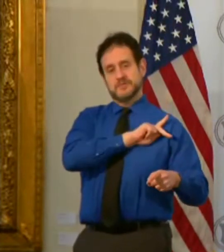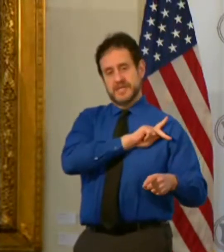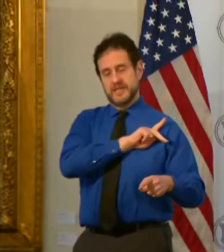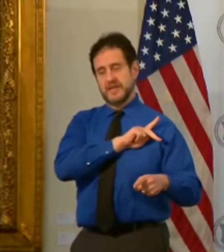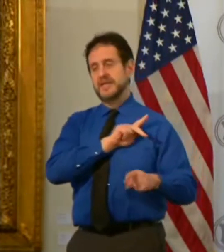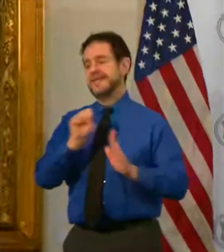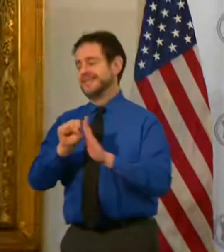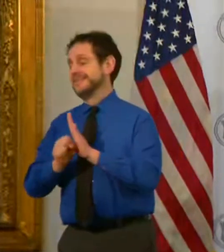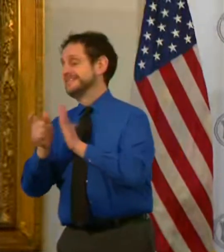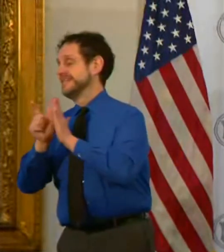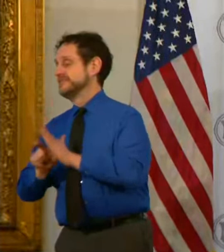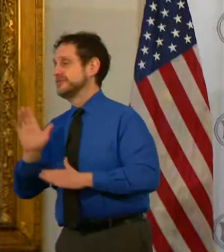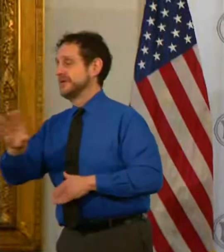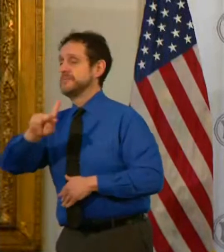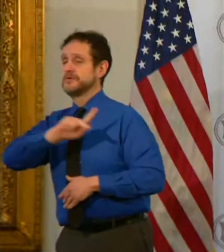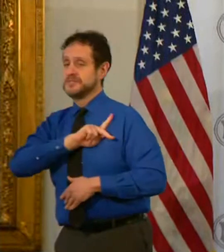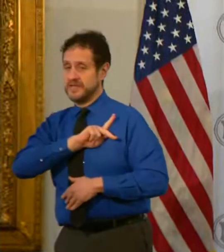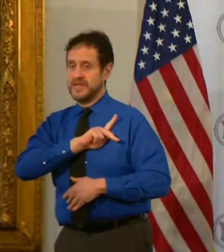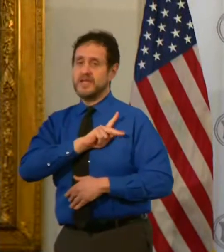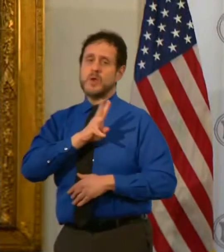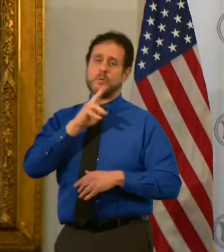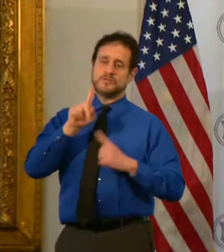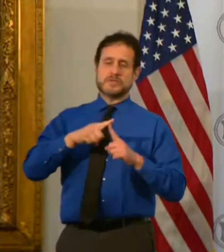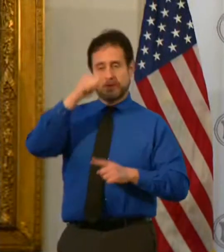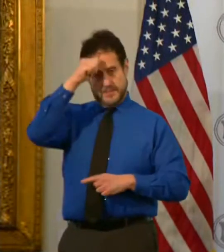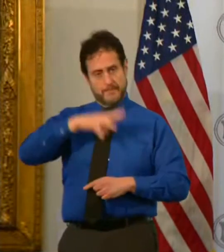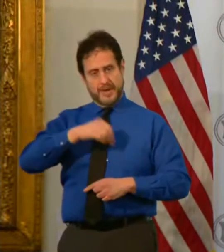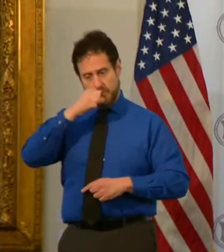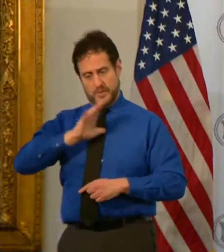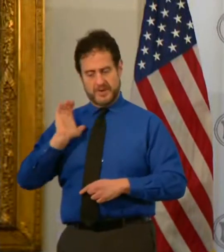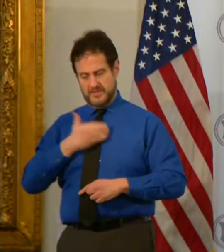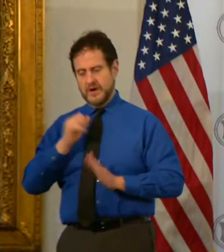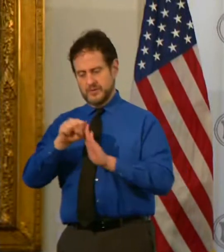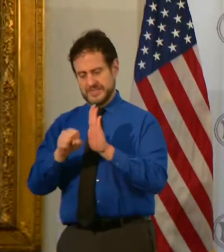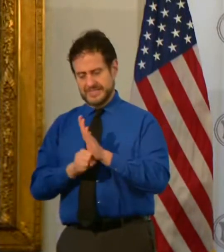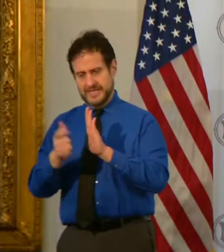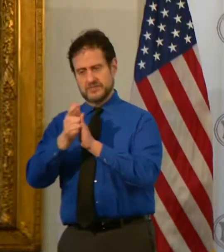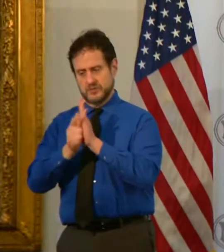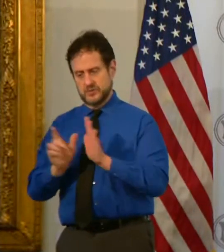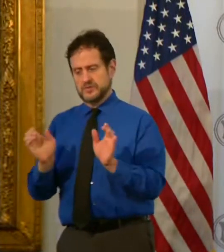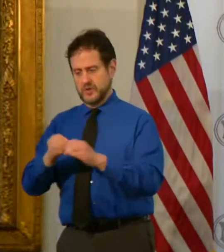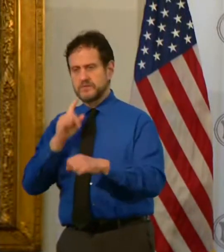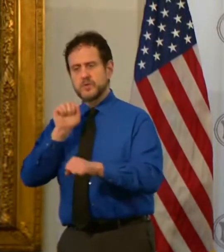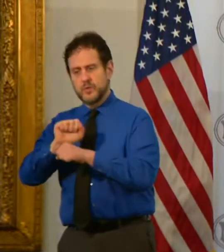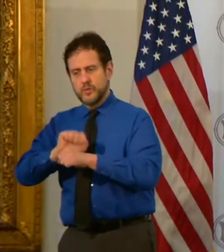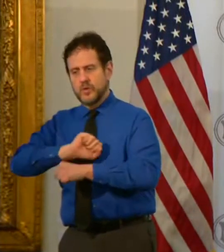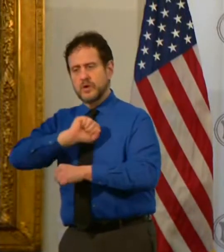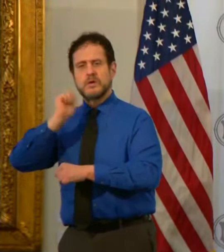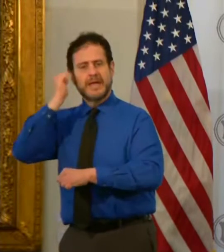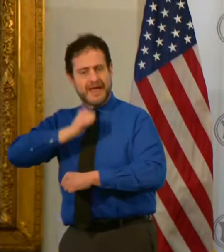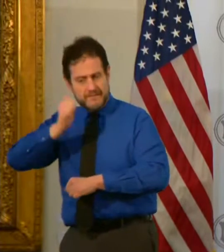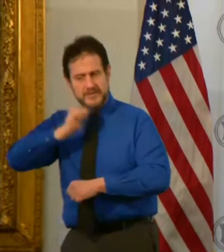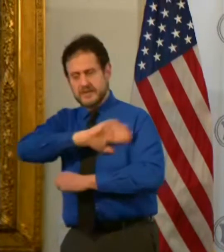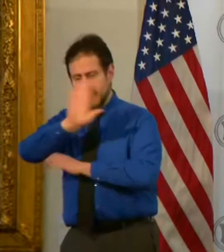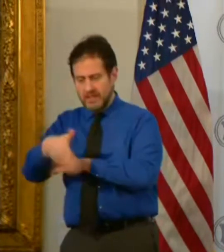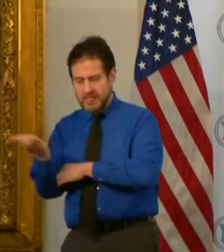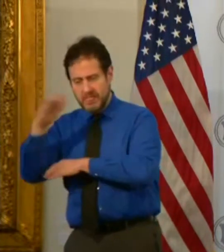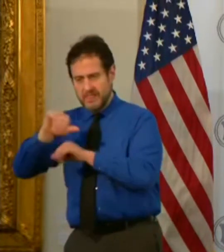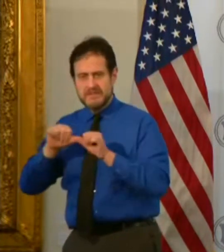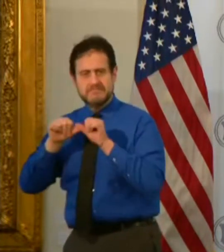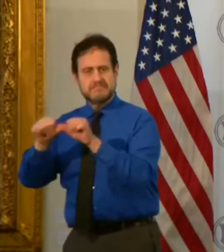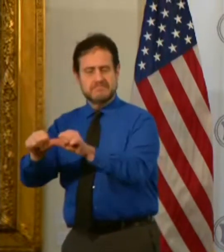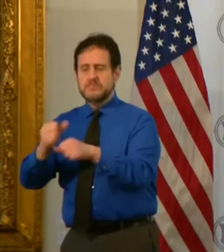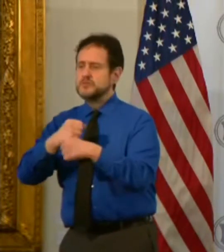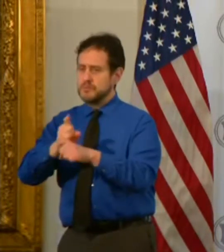talked about the men and women of this office who work 24 hours to ensure that our communities are safe. They do that with